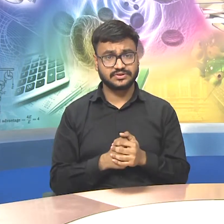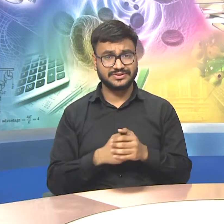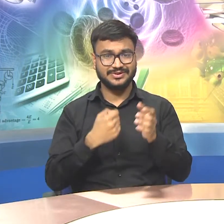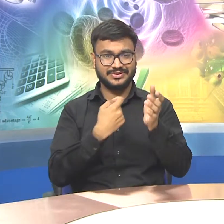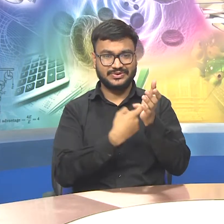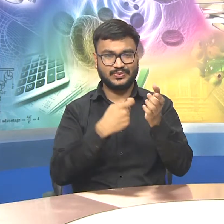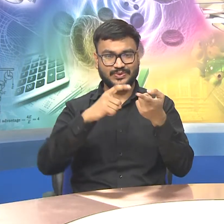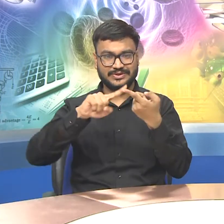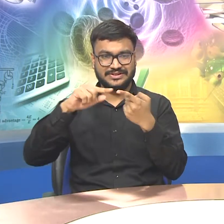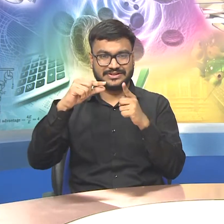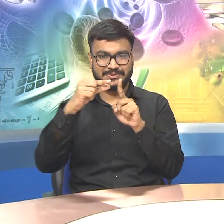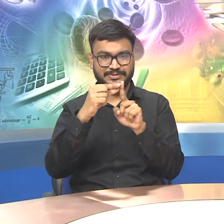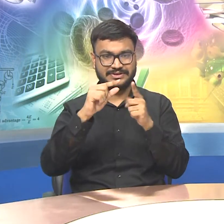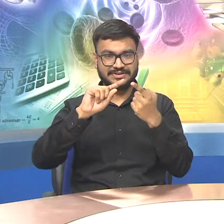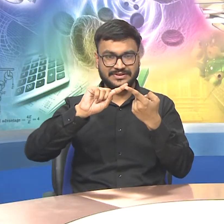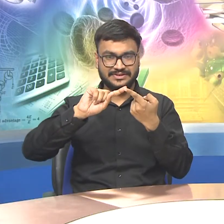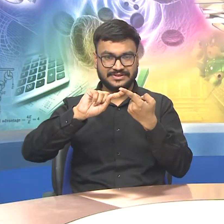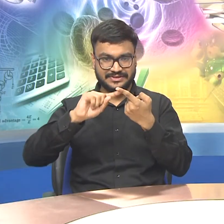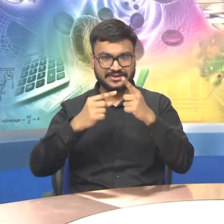Second, repetition of sign.